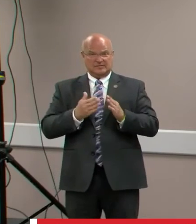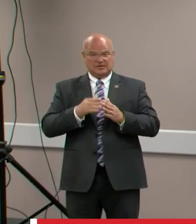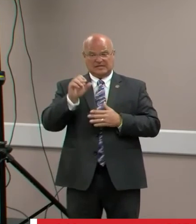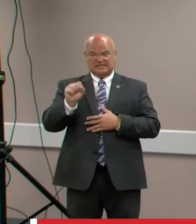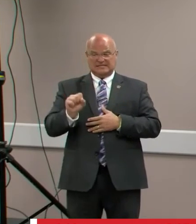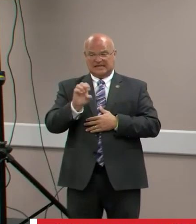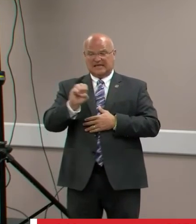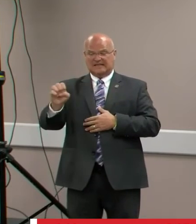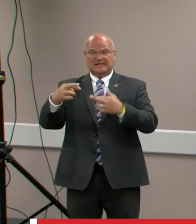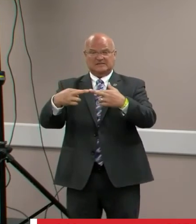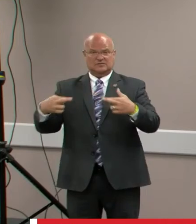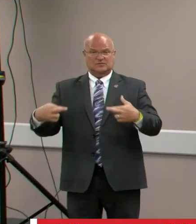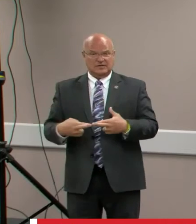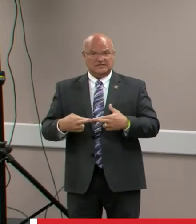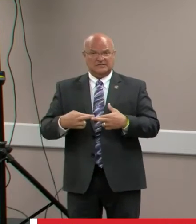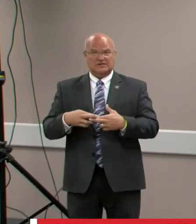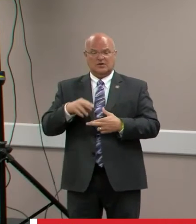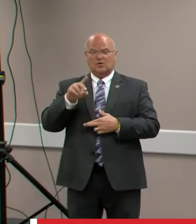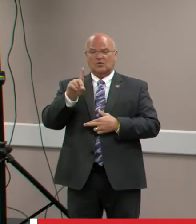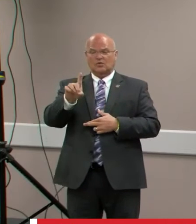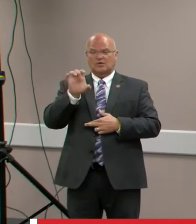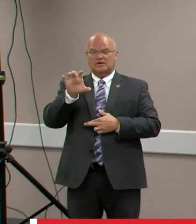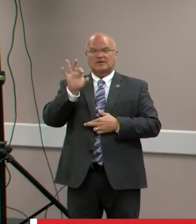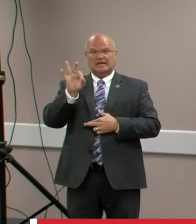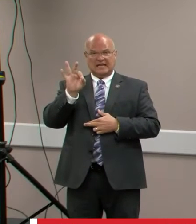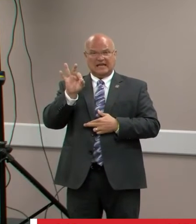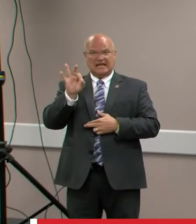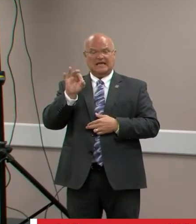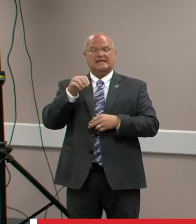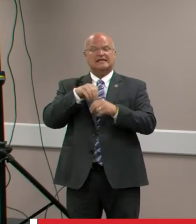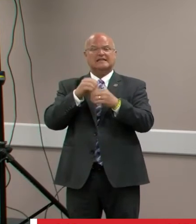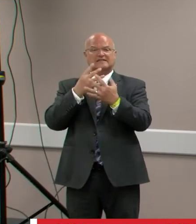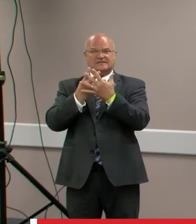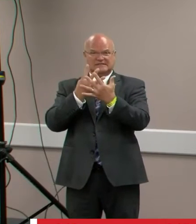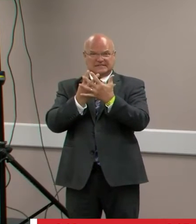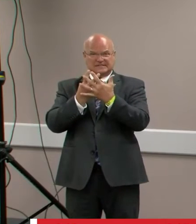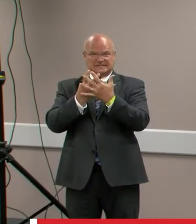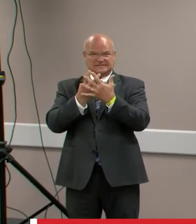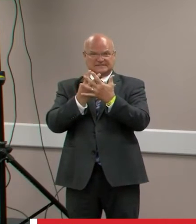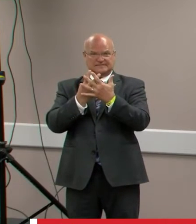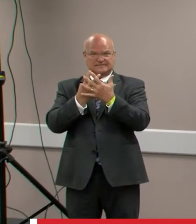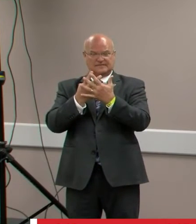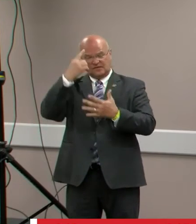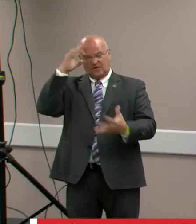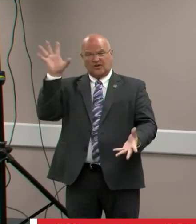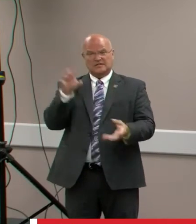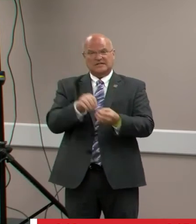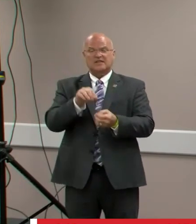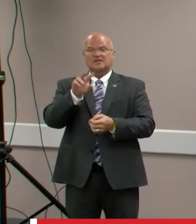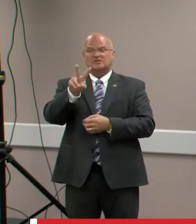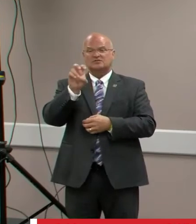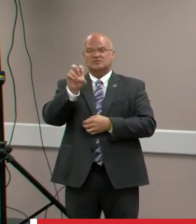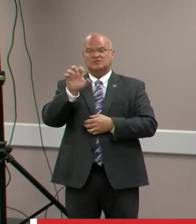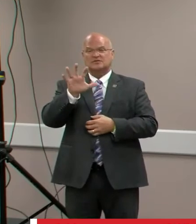in Southeast Region and 109 active cases in correctional facilities for a total of